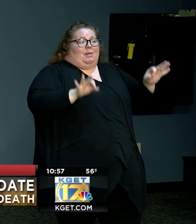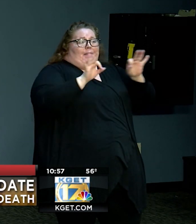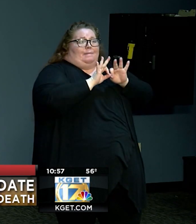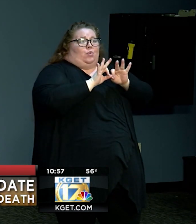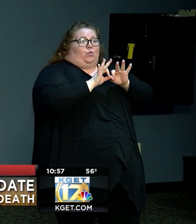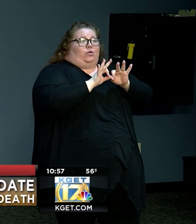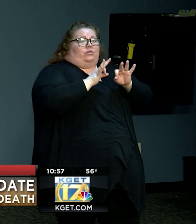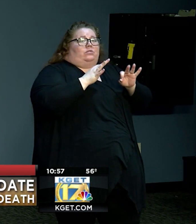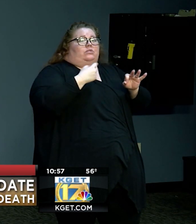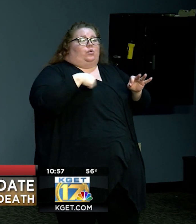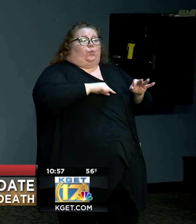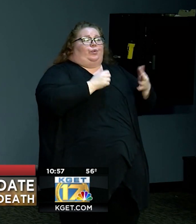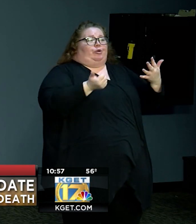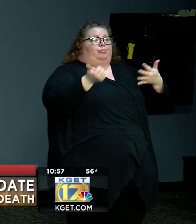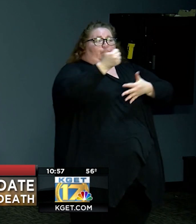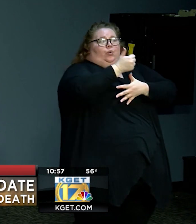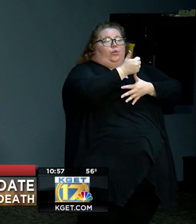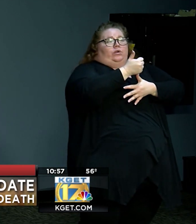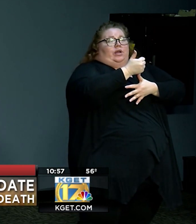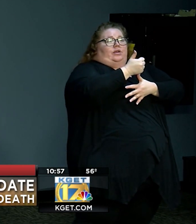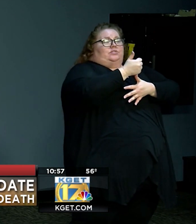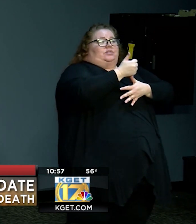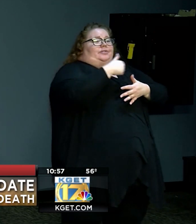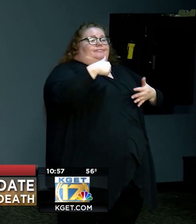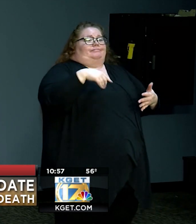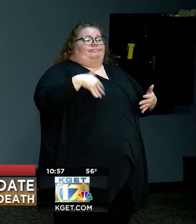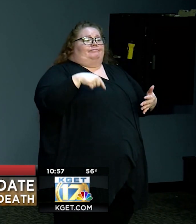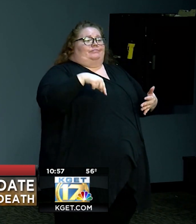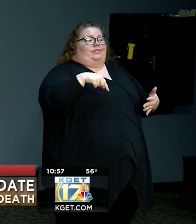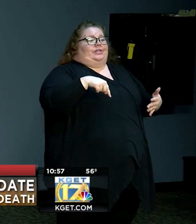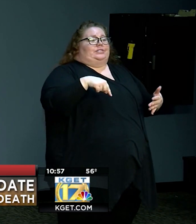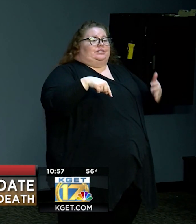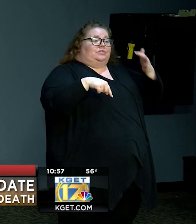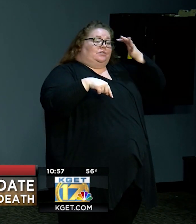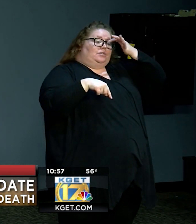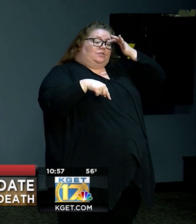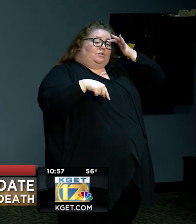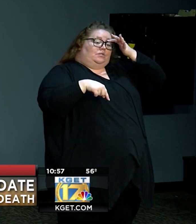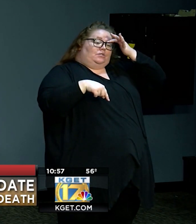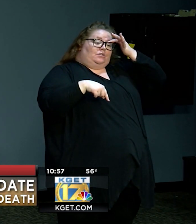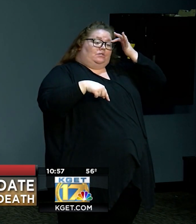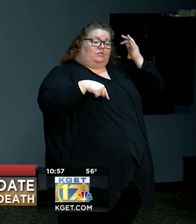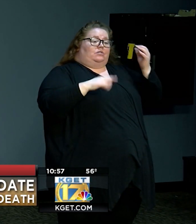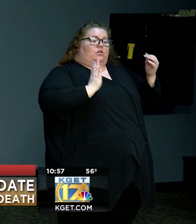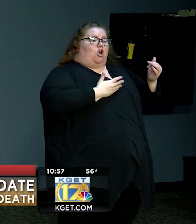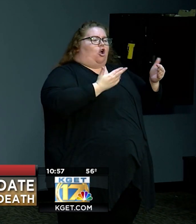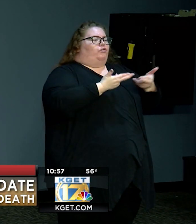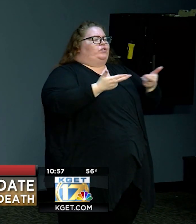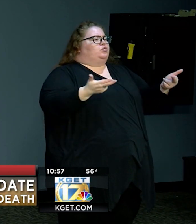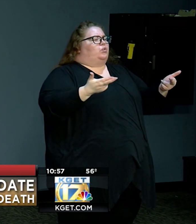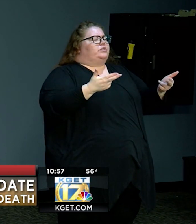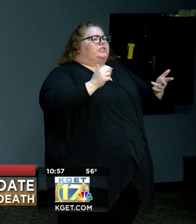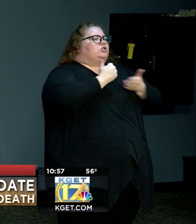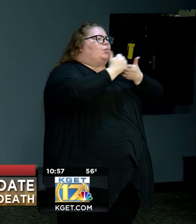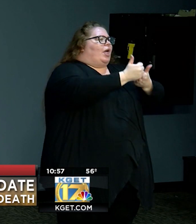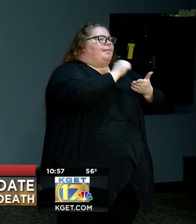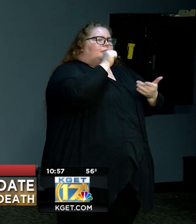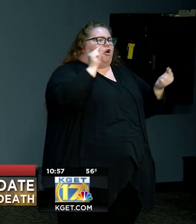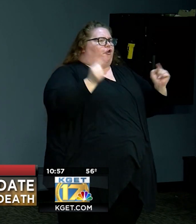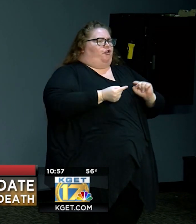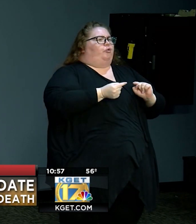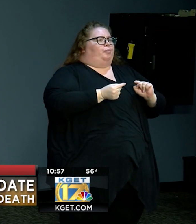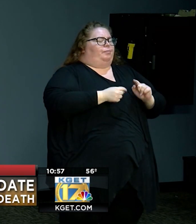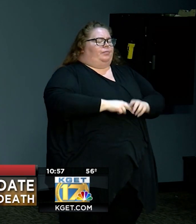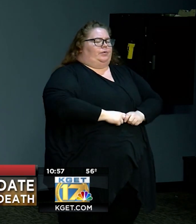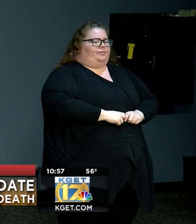we are prioritizing that as a county by saying our resources are not going to be used to put people in further harm. But ultimately, we do